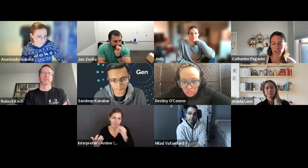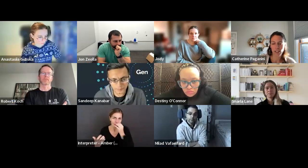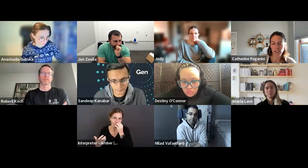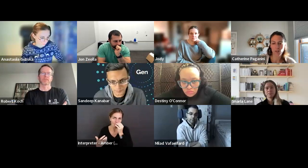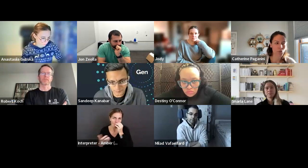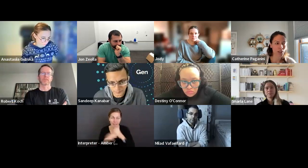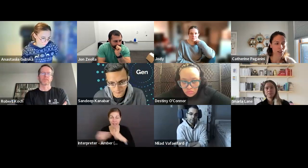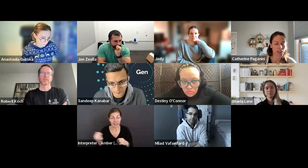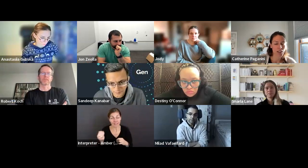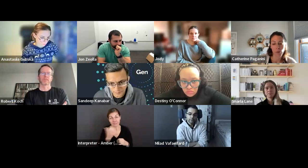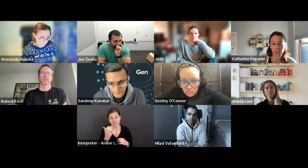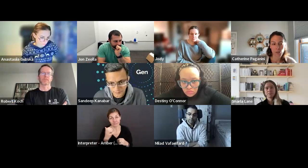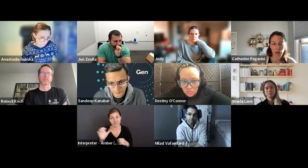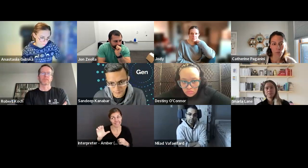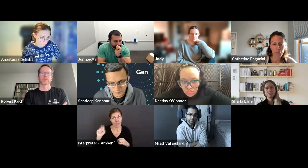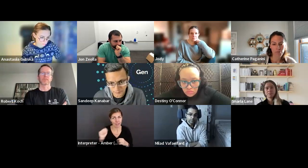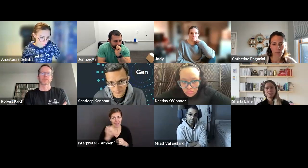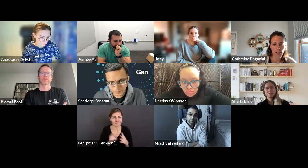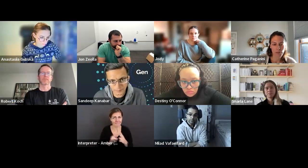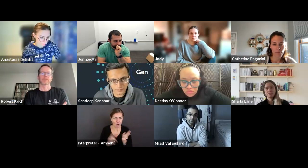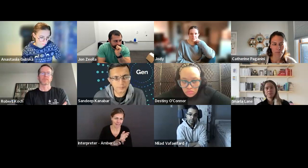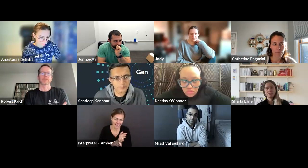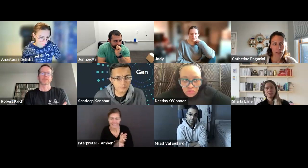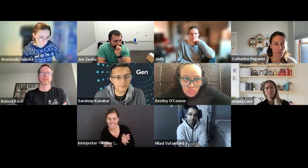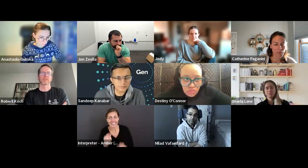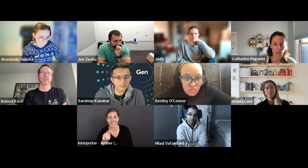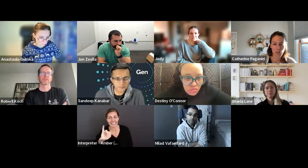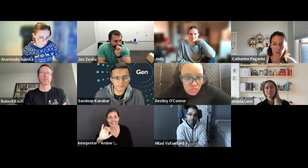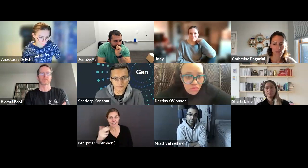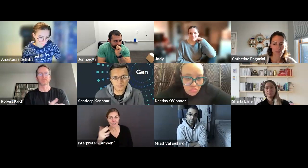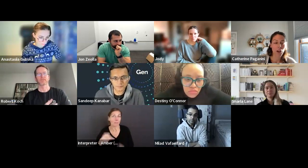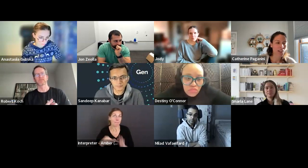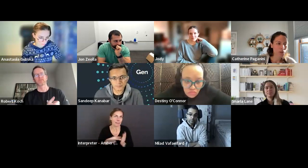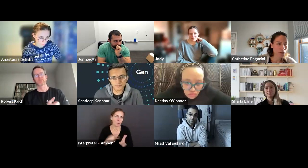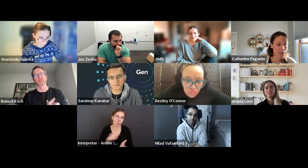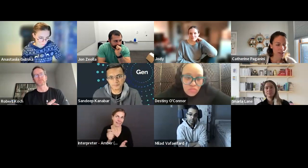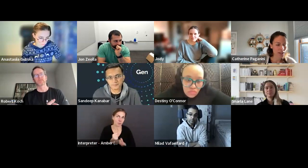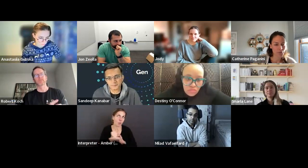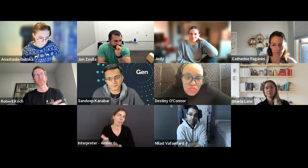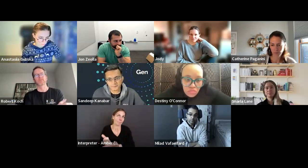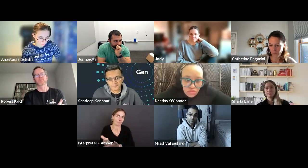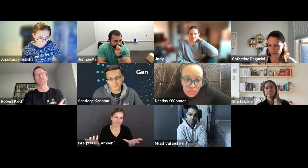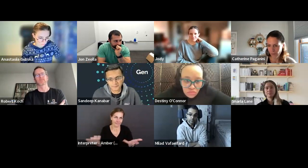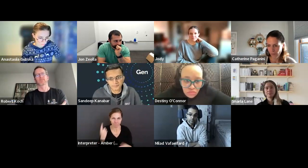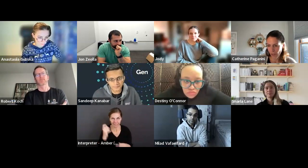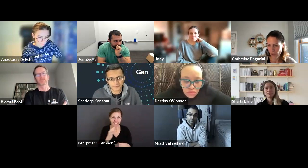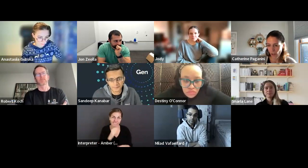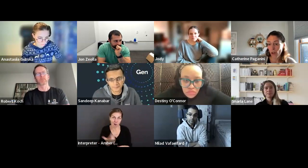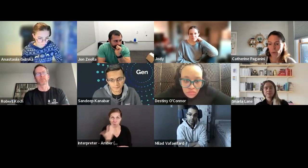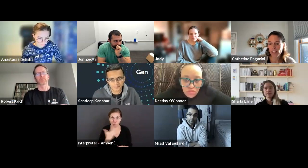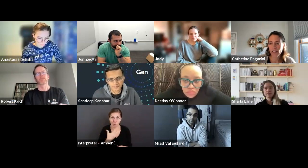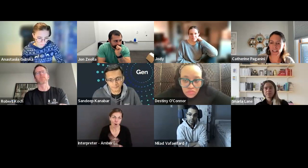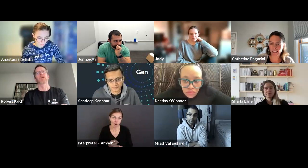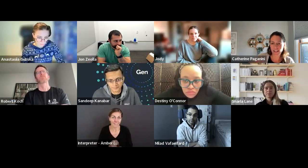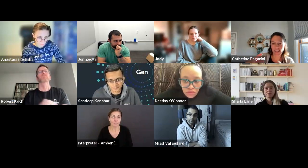niche as cloud native, we need to help, because yeah, it's just hard otherwise, right?